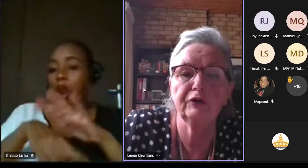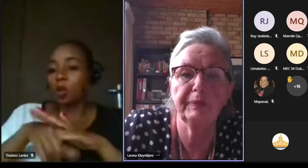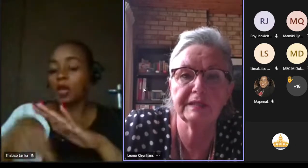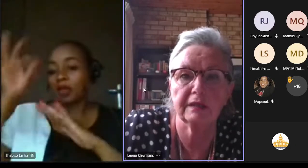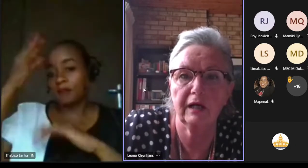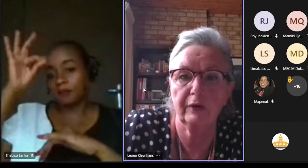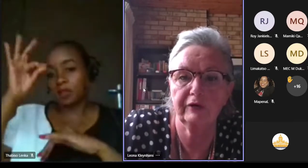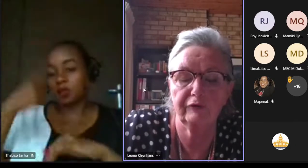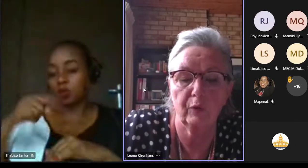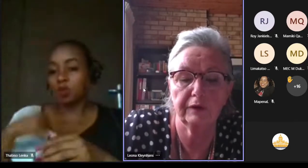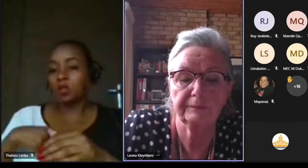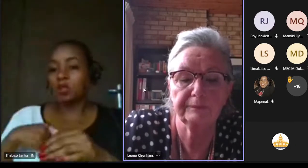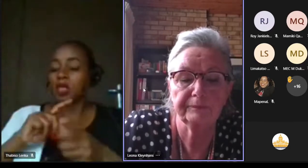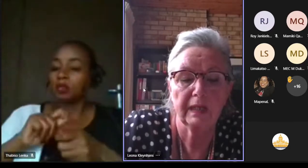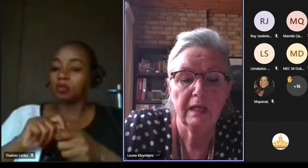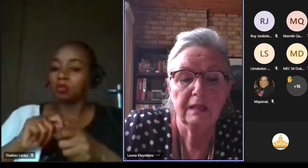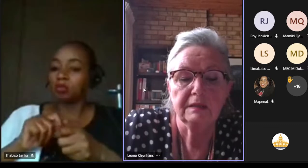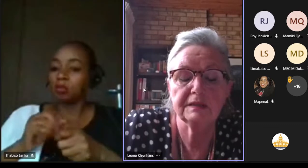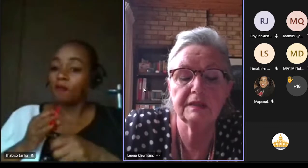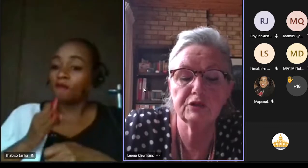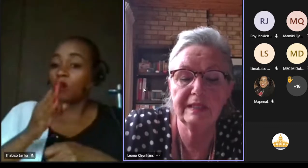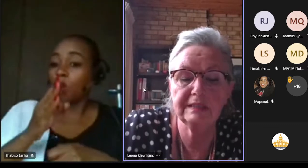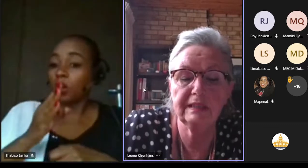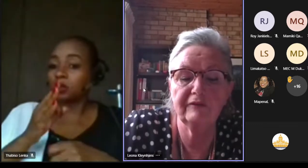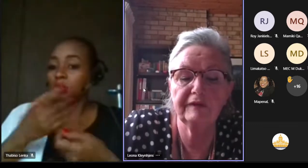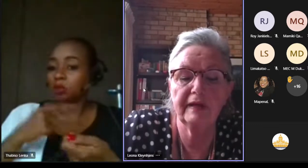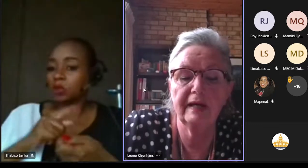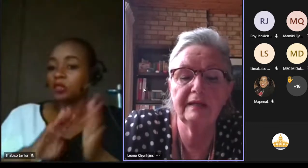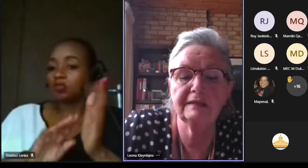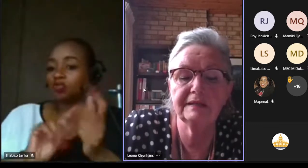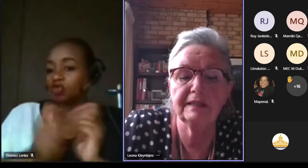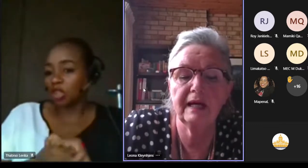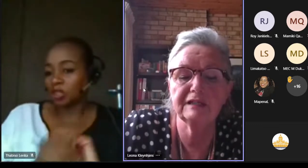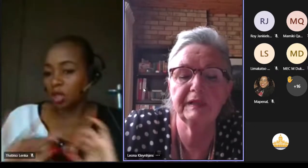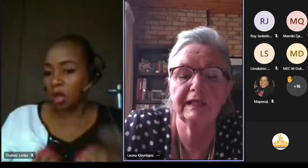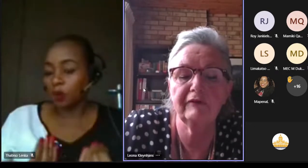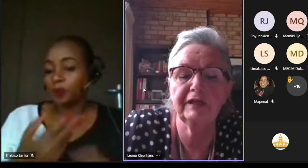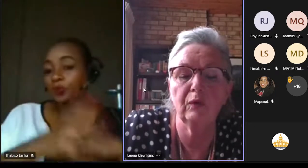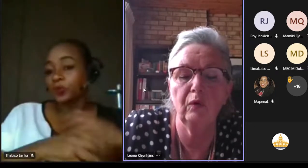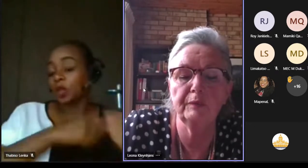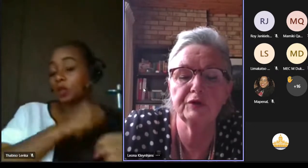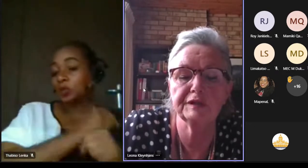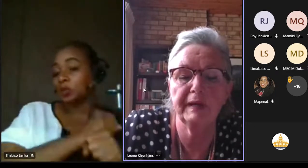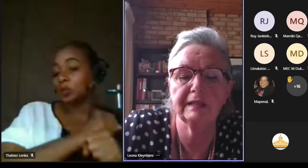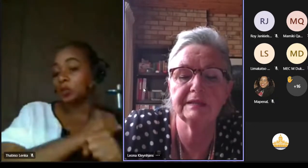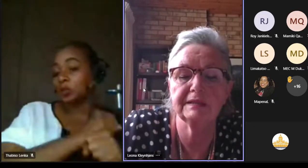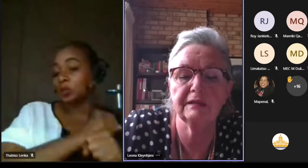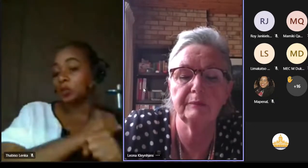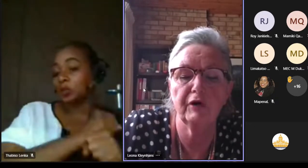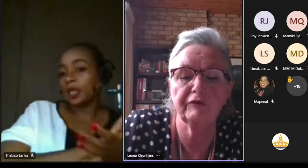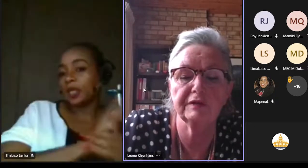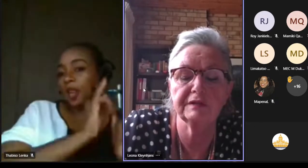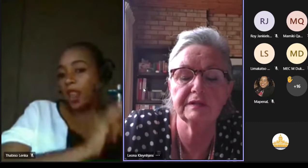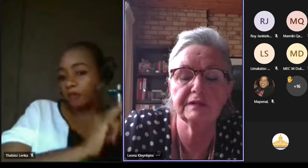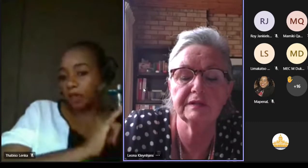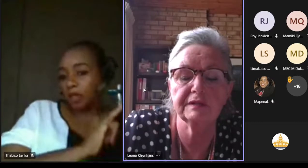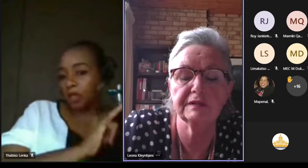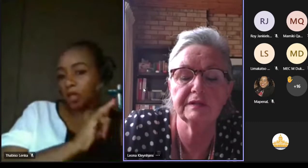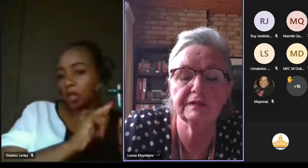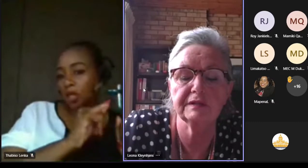we can do better going forward. Since 2011, the ANC has been governing all municipalities in the